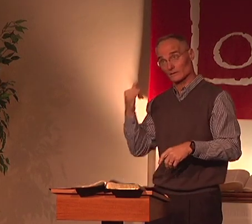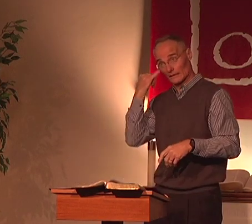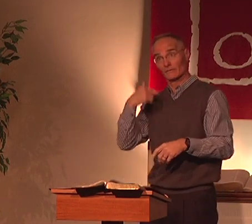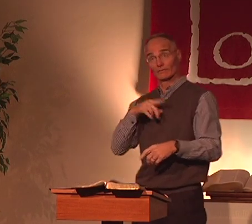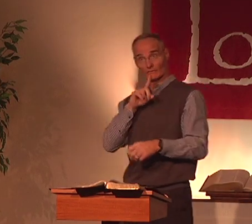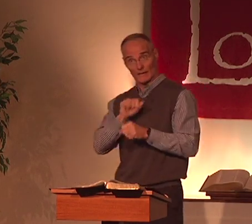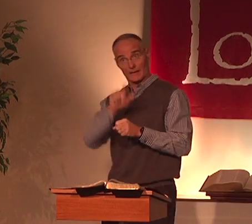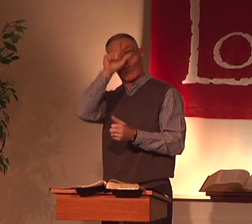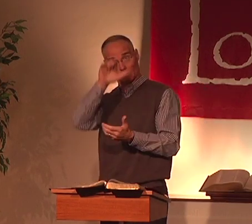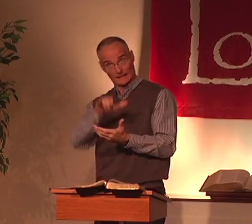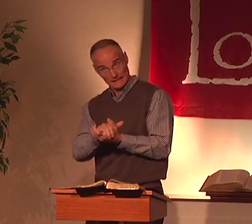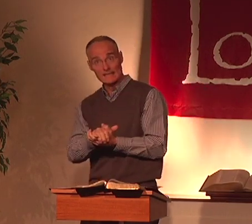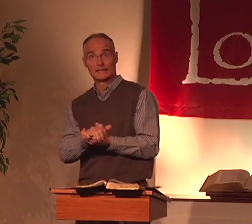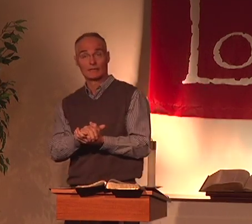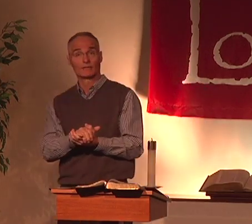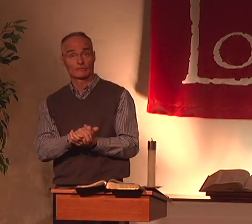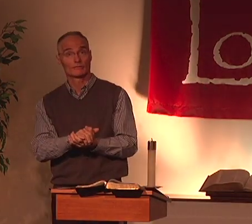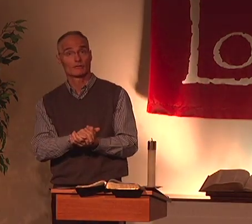The question is If I believe